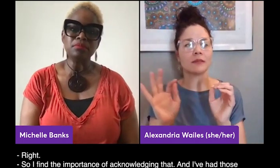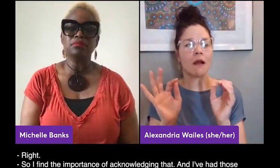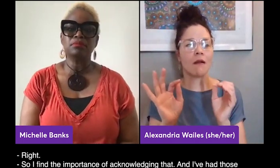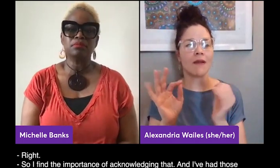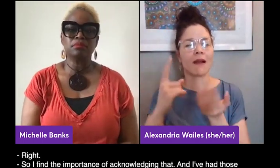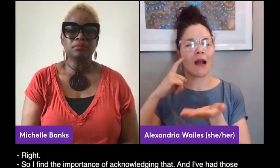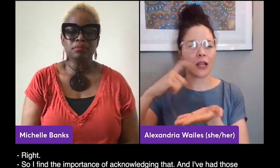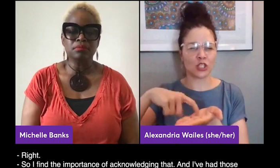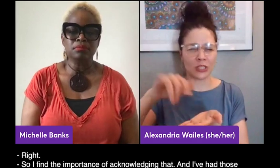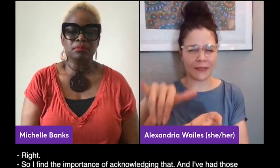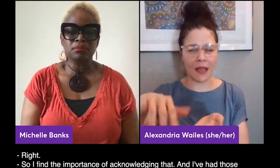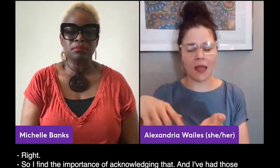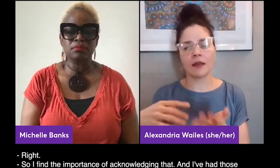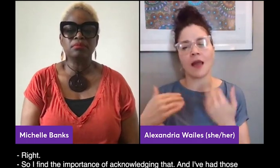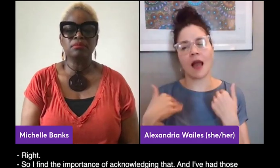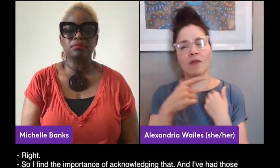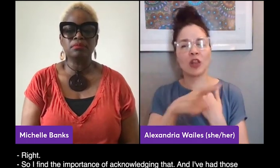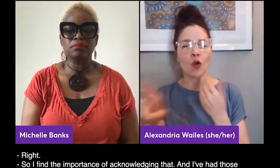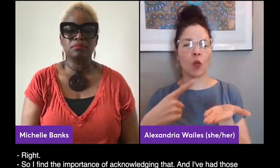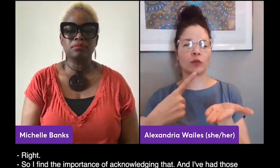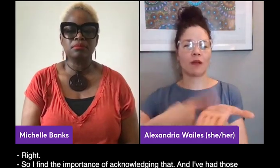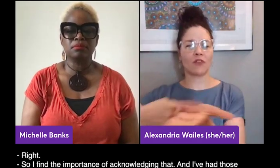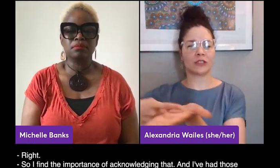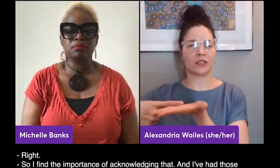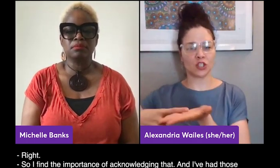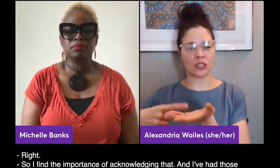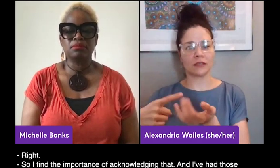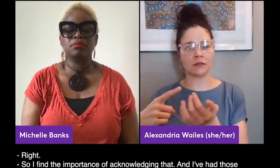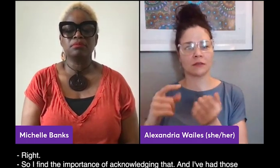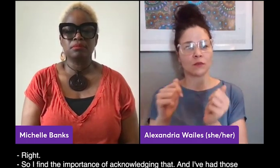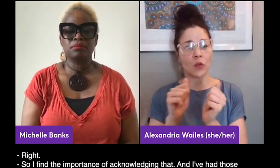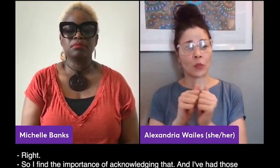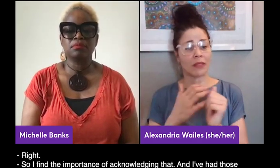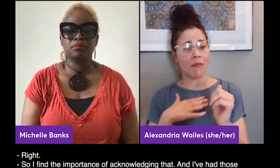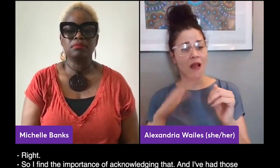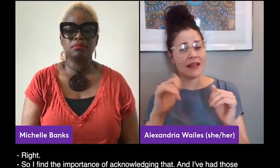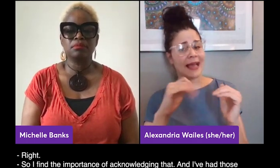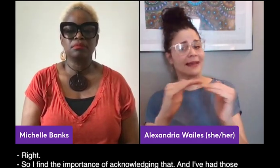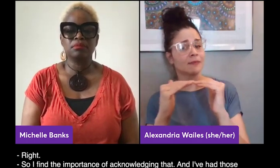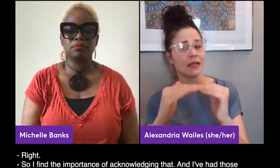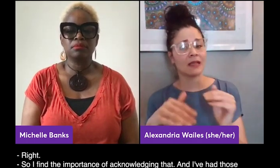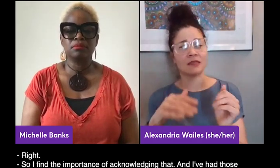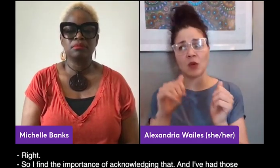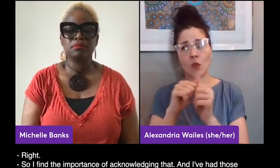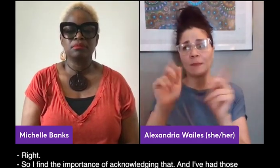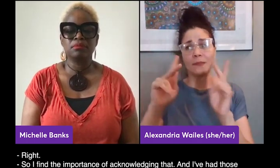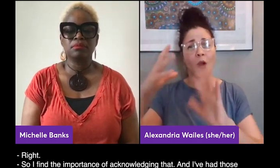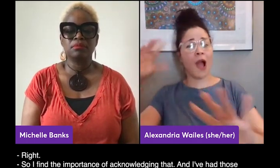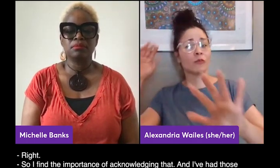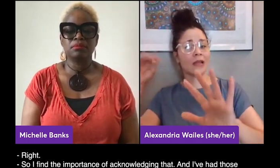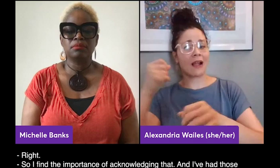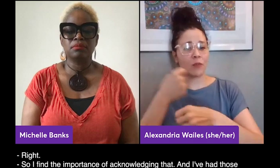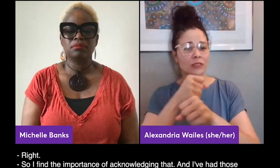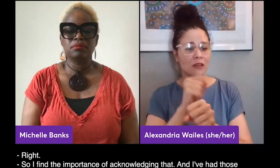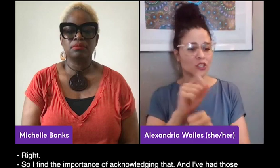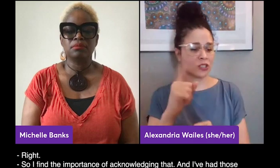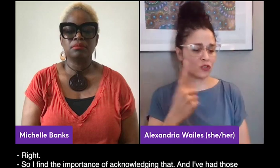the importance of acknowledging that, and I've had those conversations with my classmates and with people outside of the